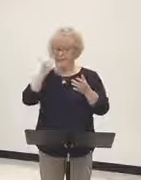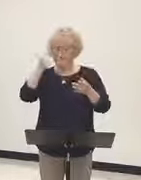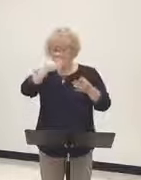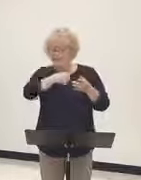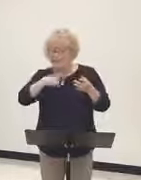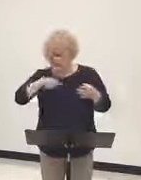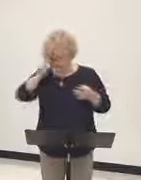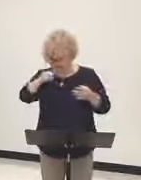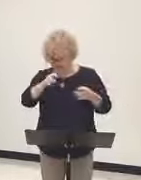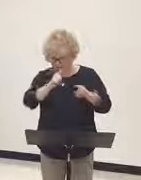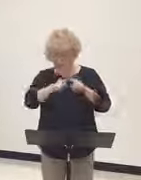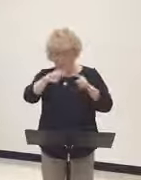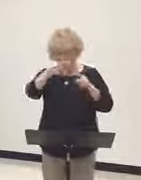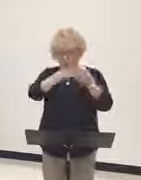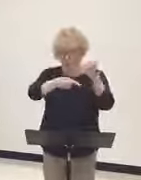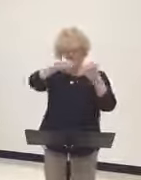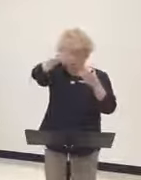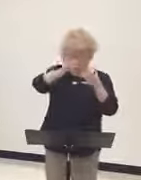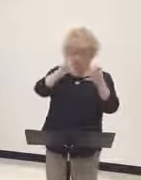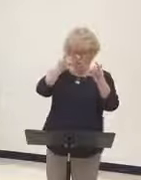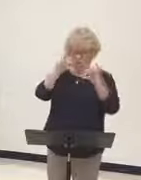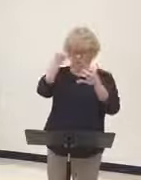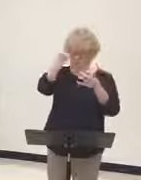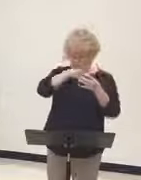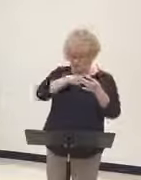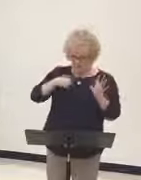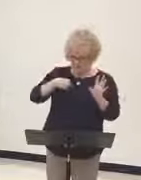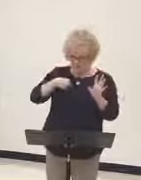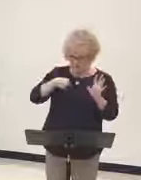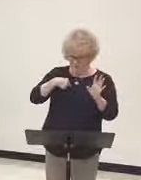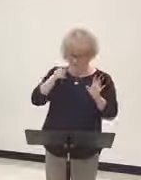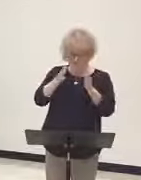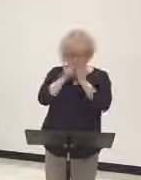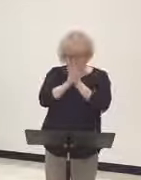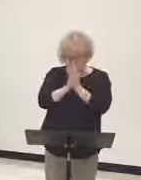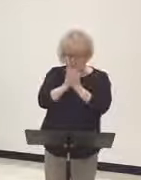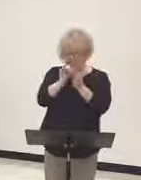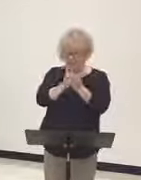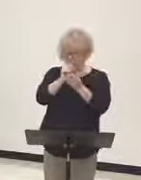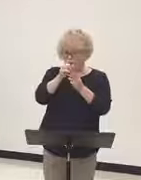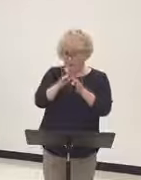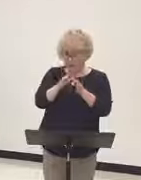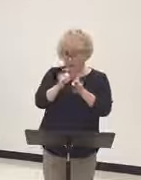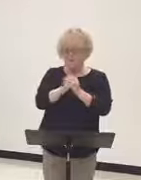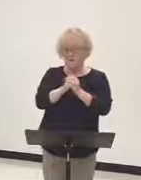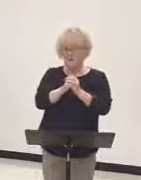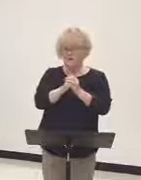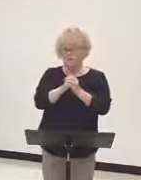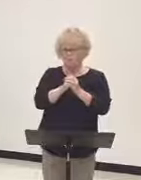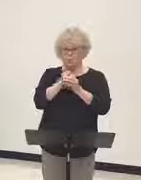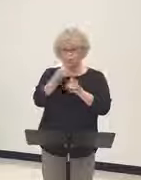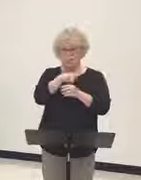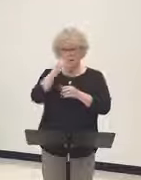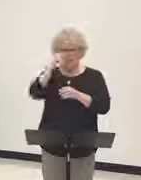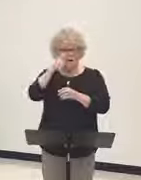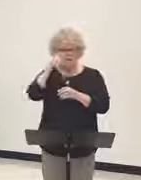what God wants for us. For if we pray in that way, then we also are